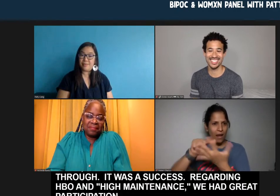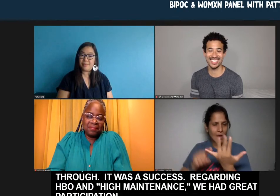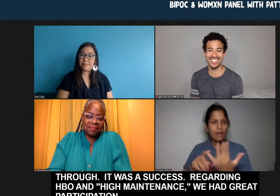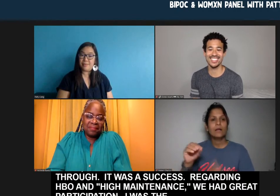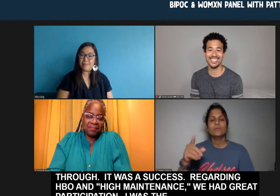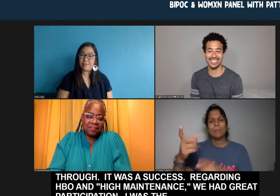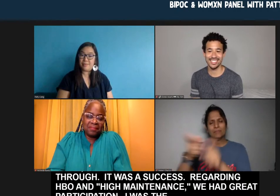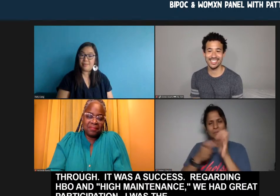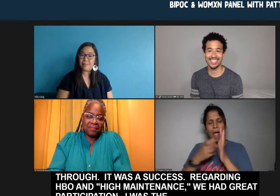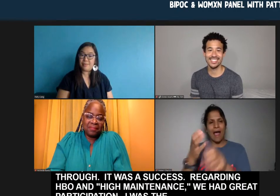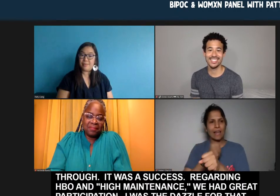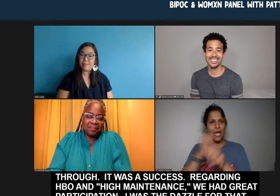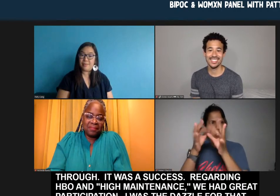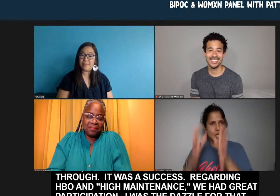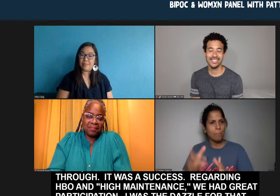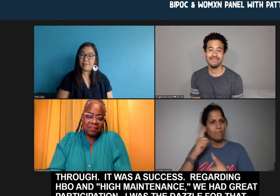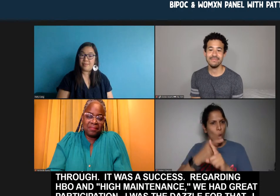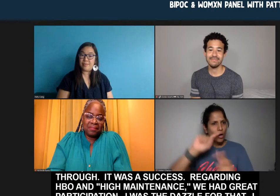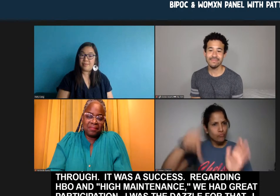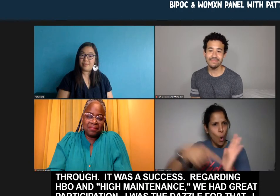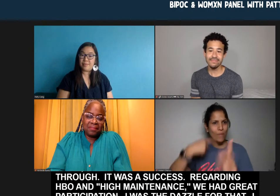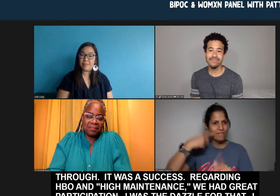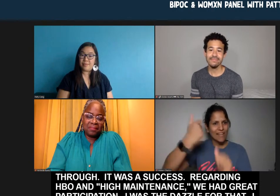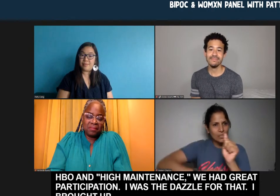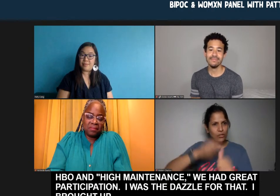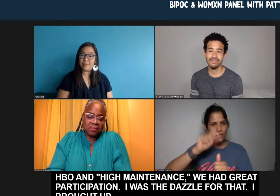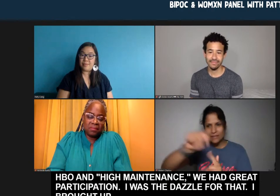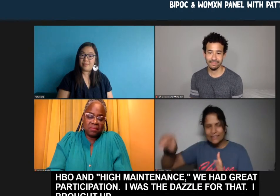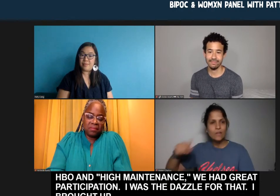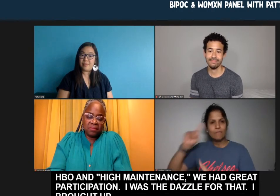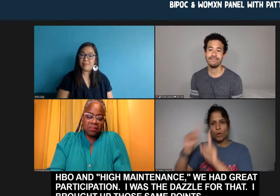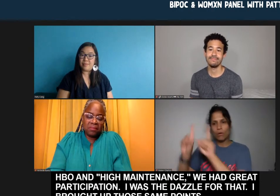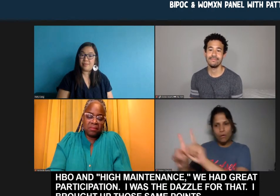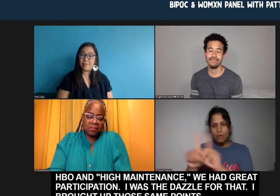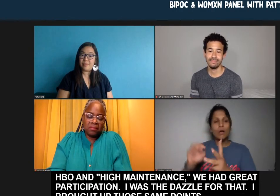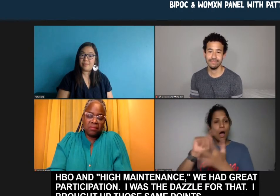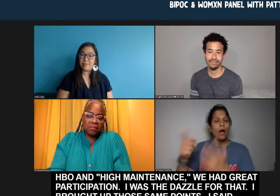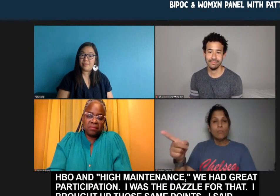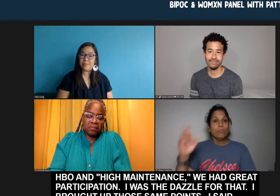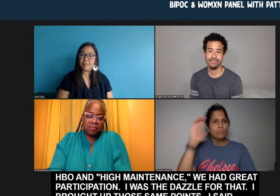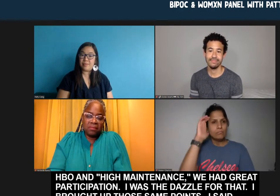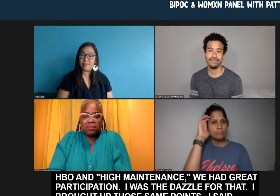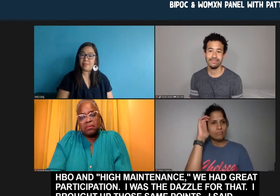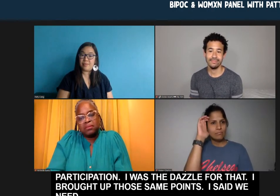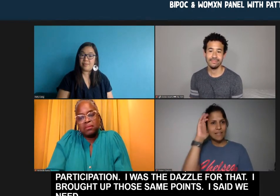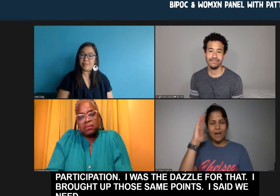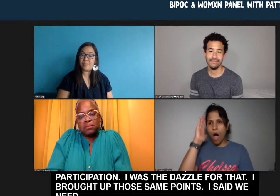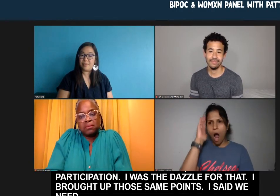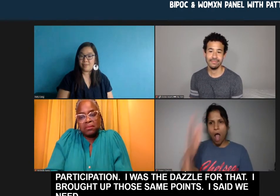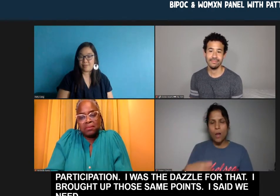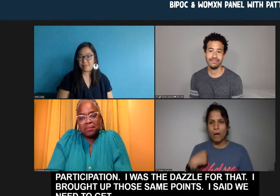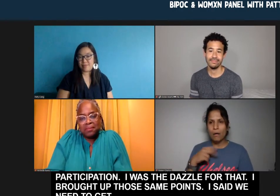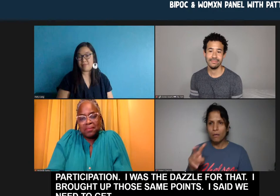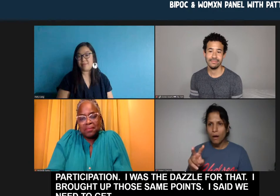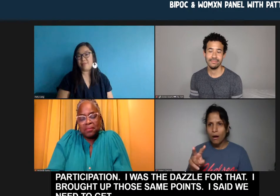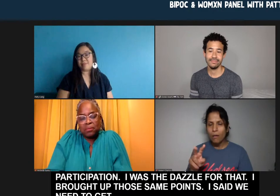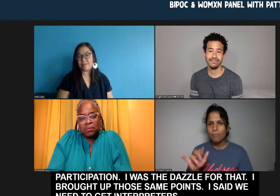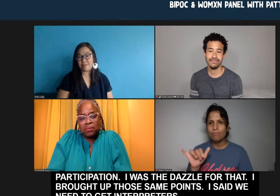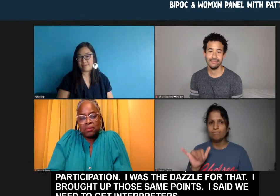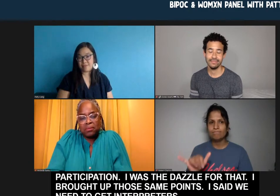And I brought up those same points. I said, we need to get interpreters for each of these roles, each of the deaf people who are in the show.